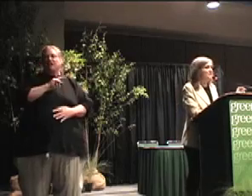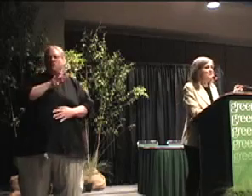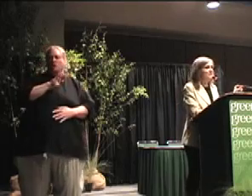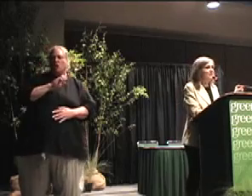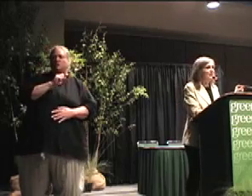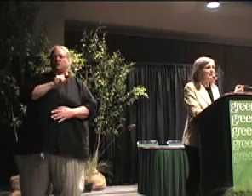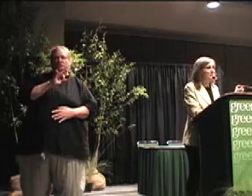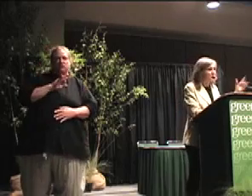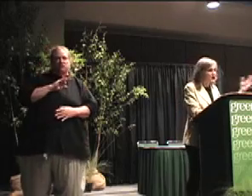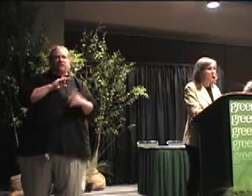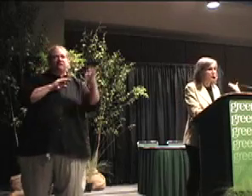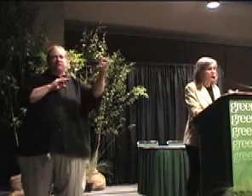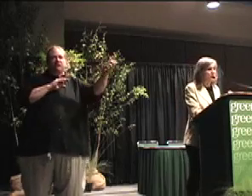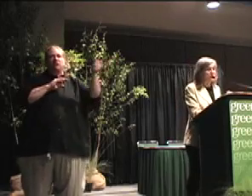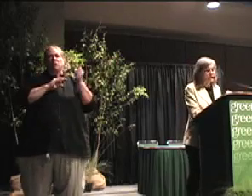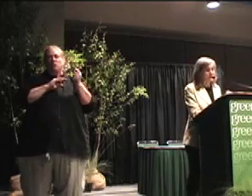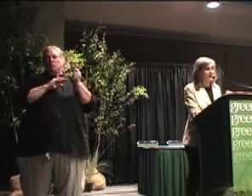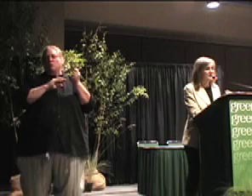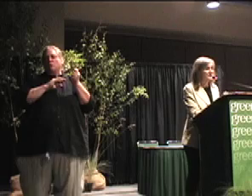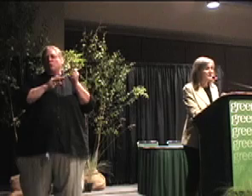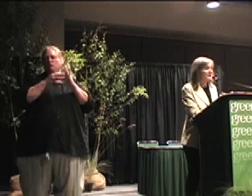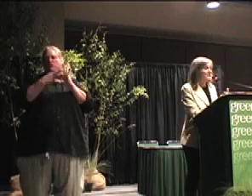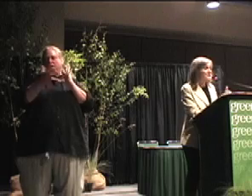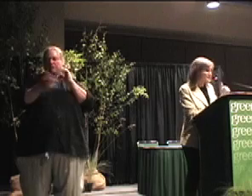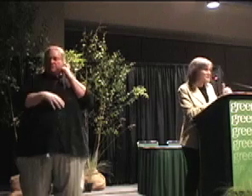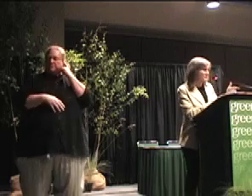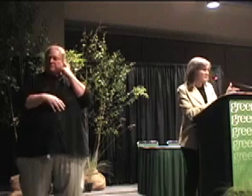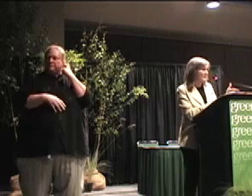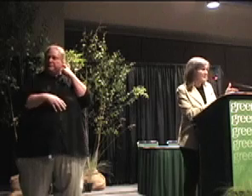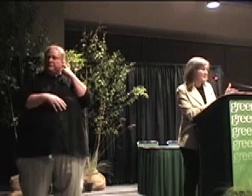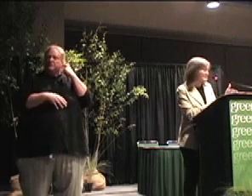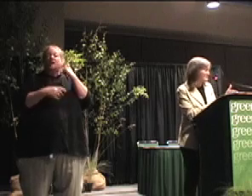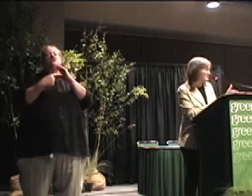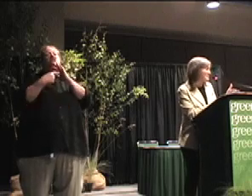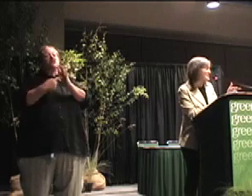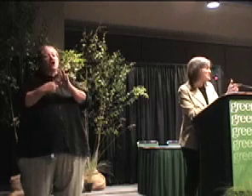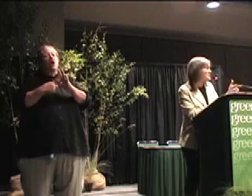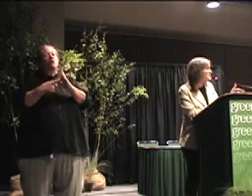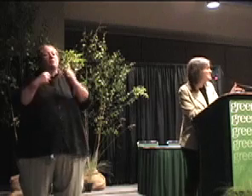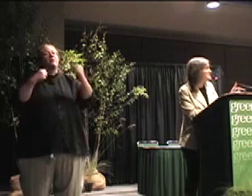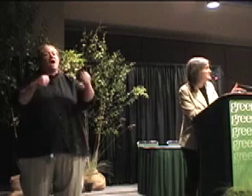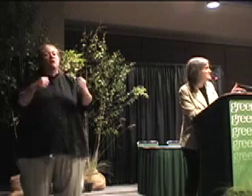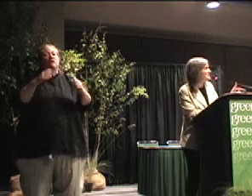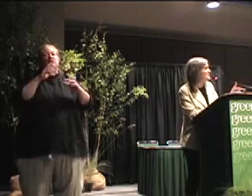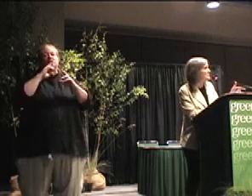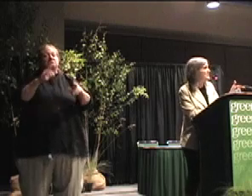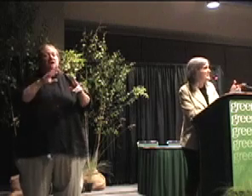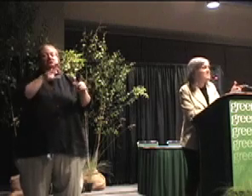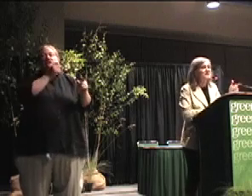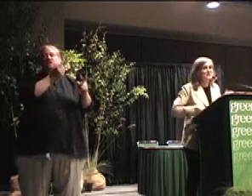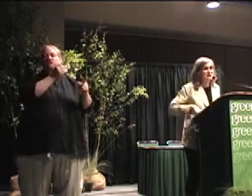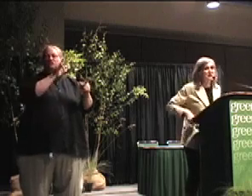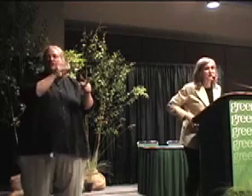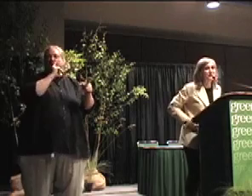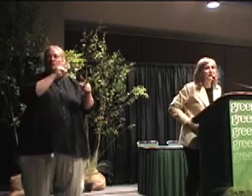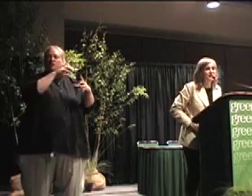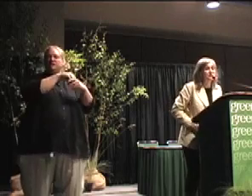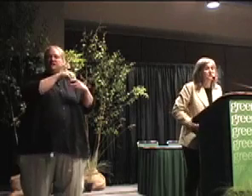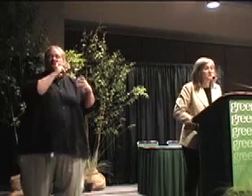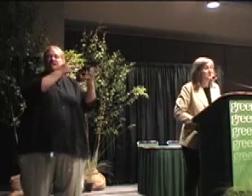taken off, were released. To show the power of this response, Sharif was in a cell with an AP